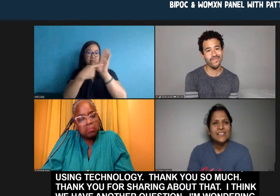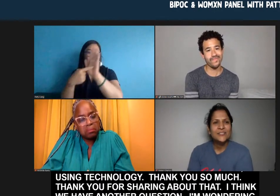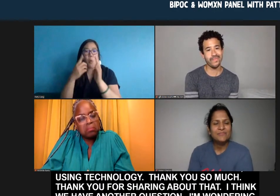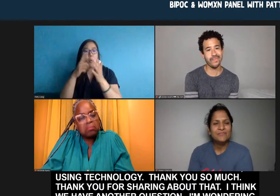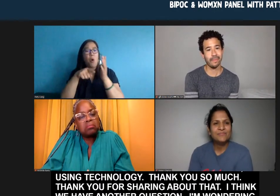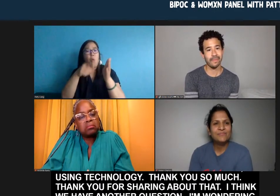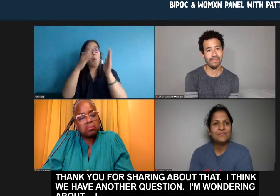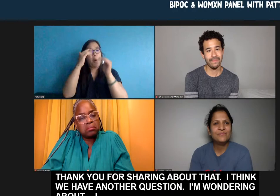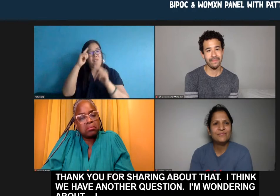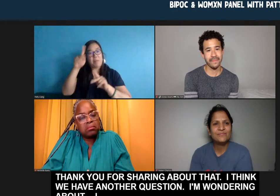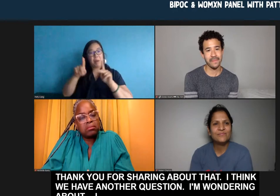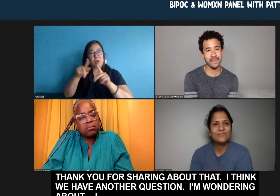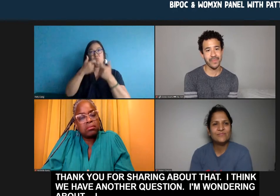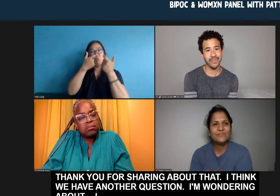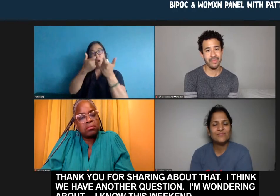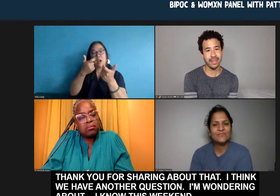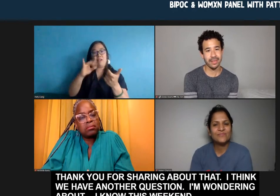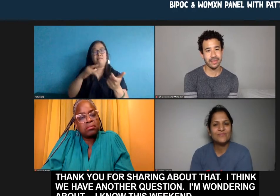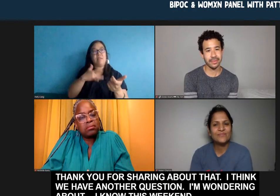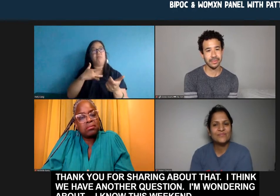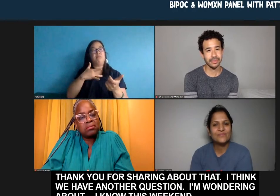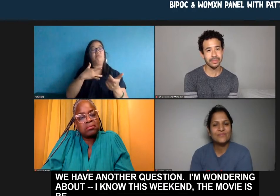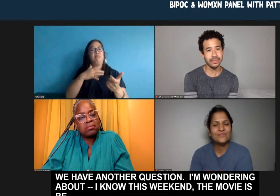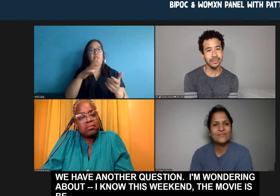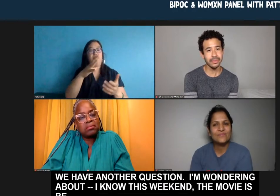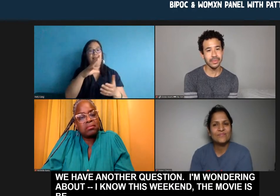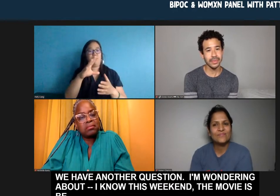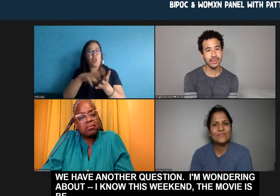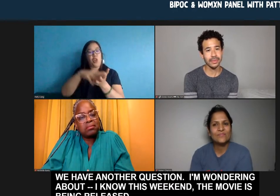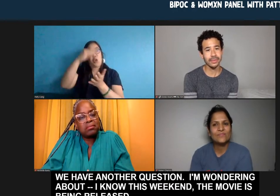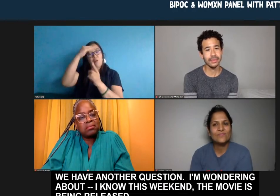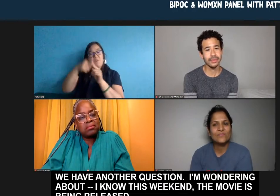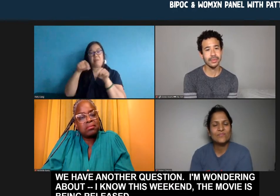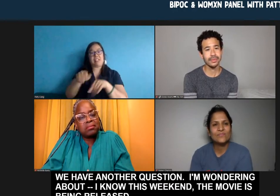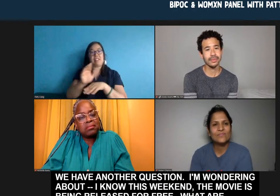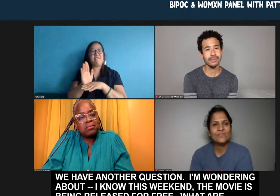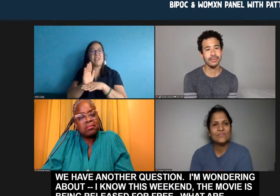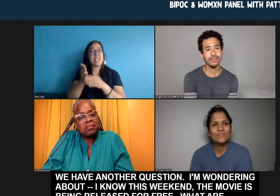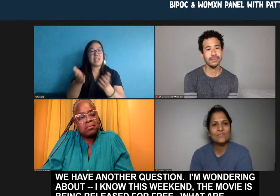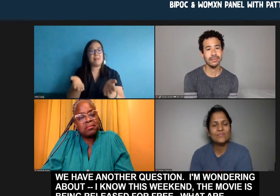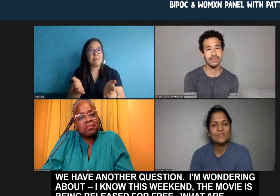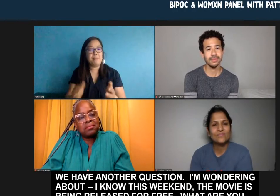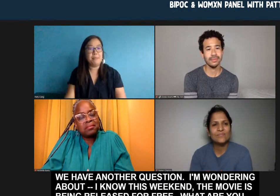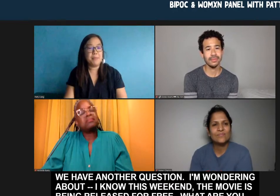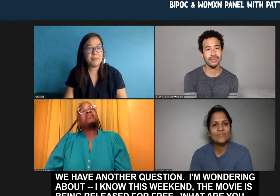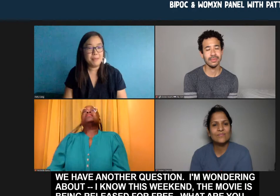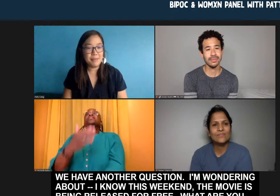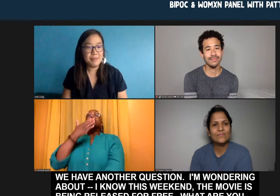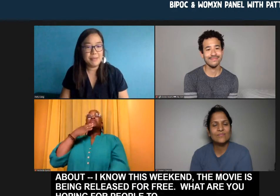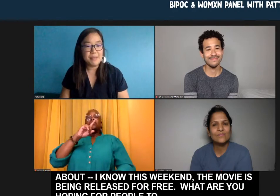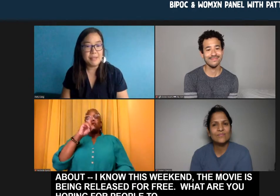being released for free. And what are you hoping for people to get from that movie, from watching that film,